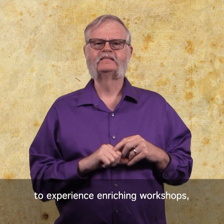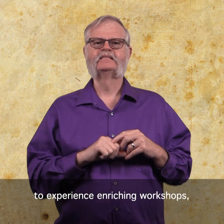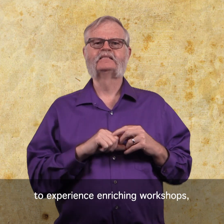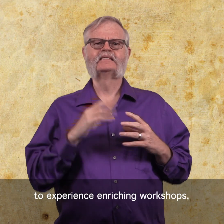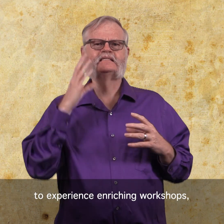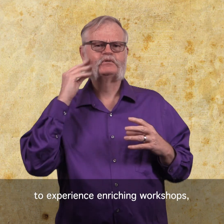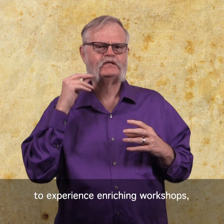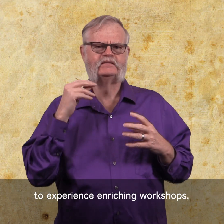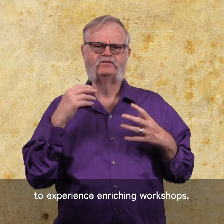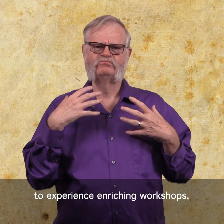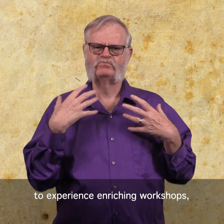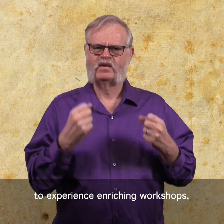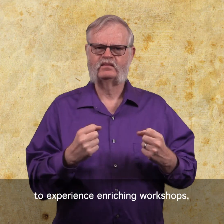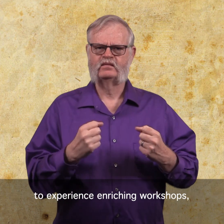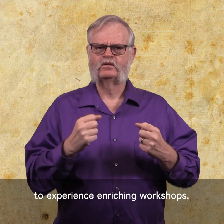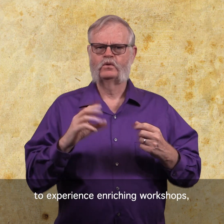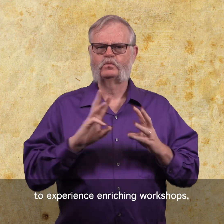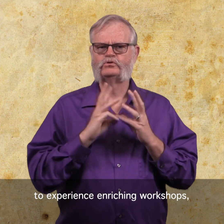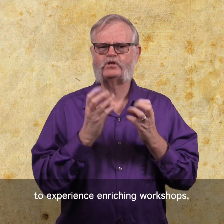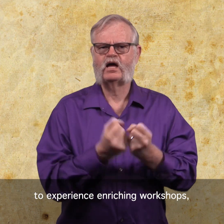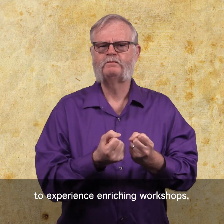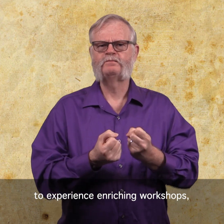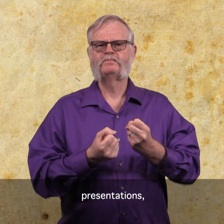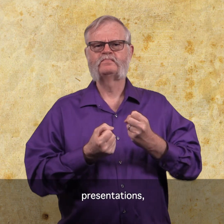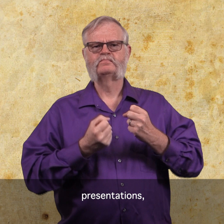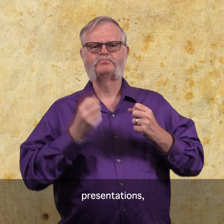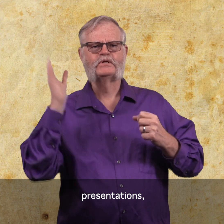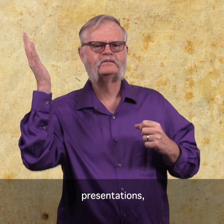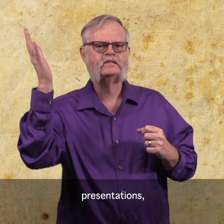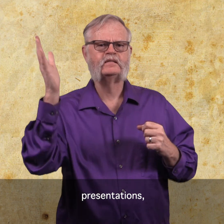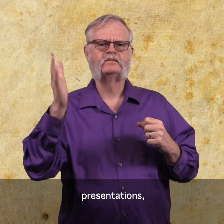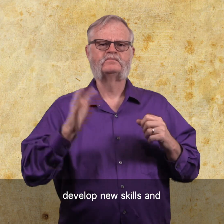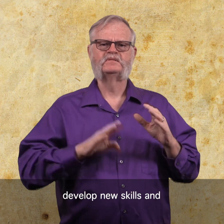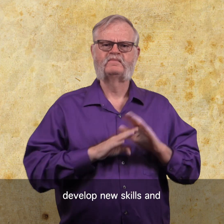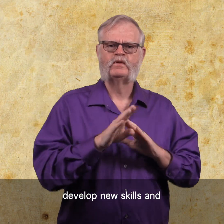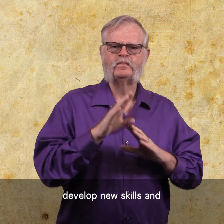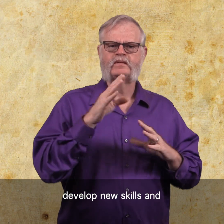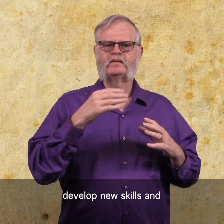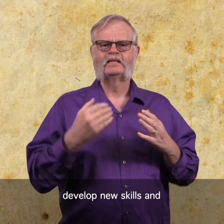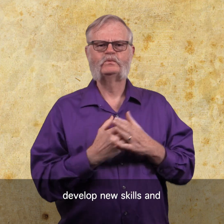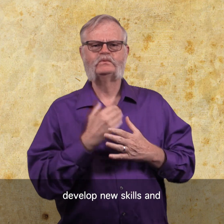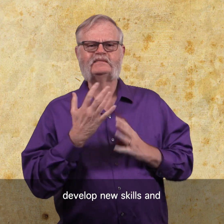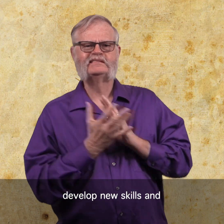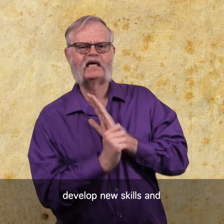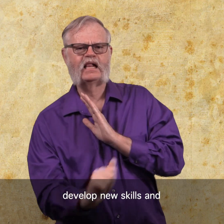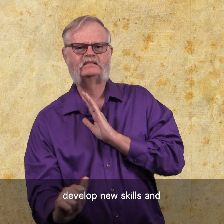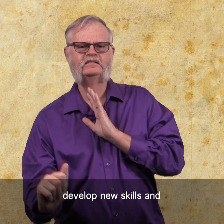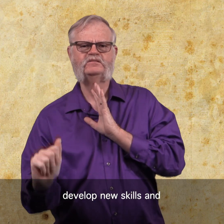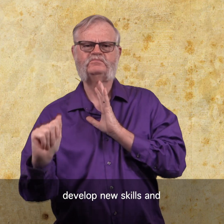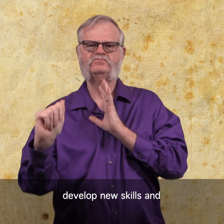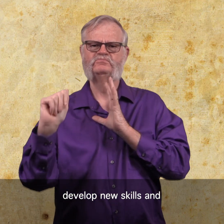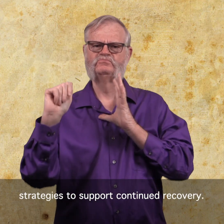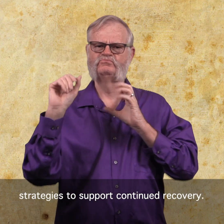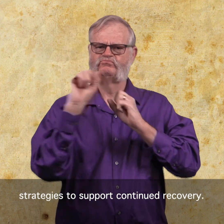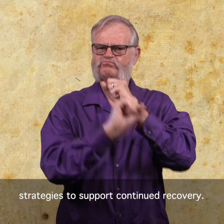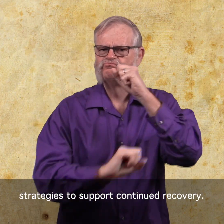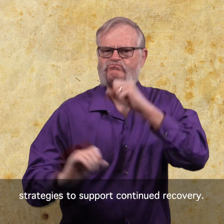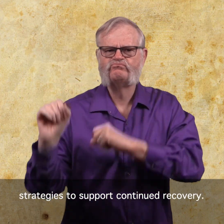enriching workshops, presentations, develop new skills, and strategies to support